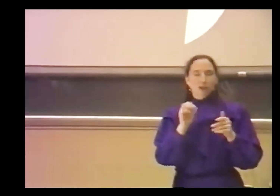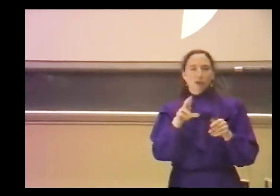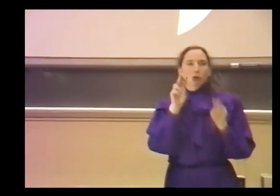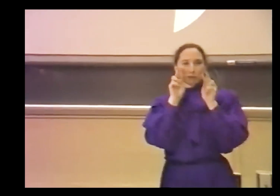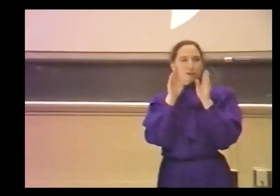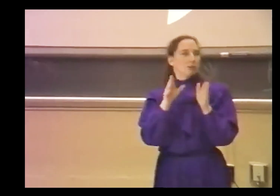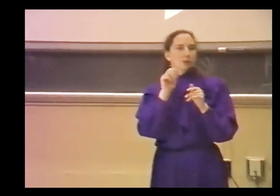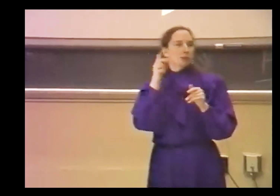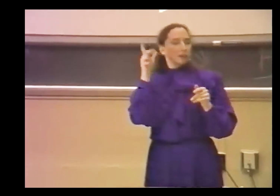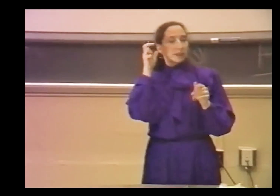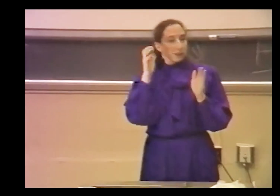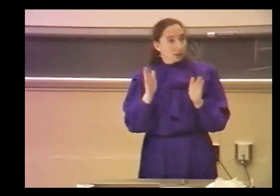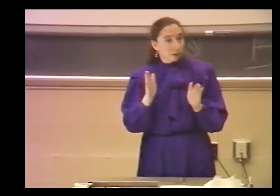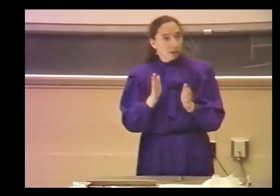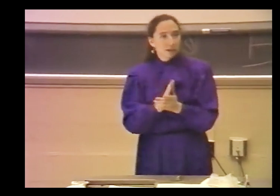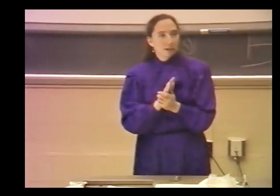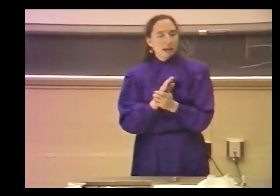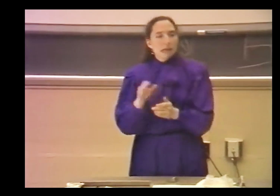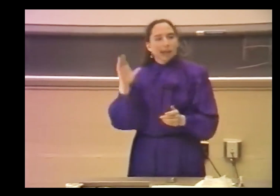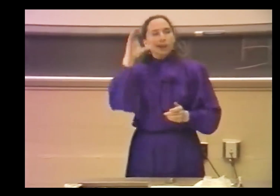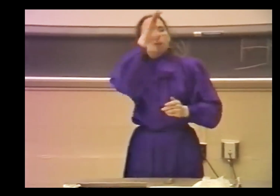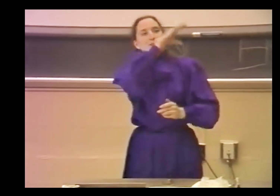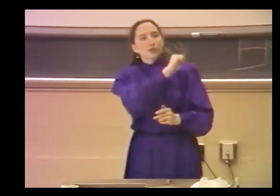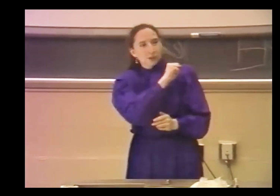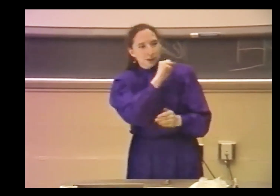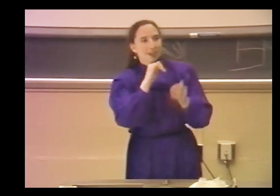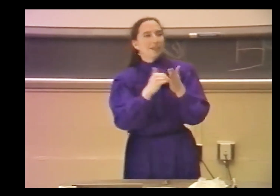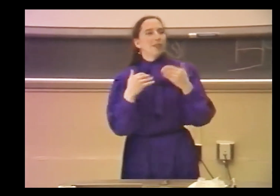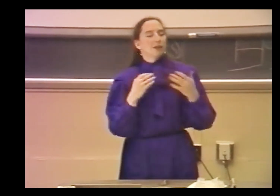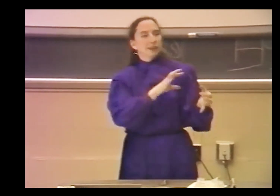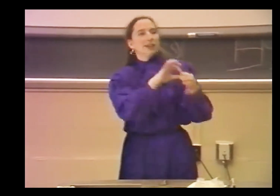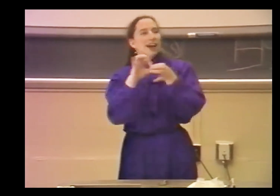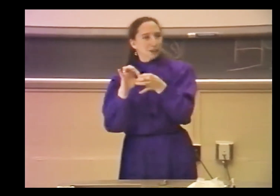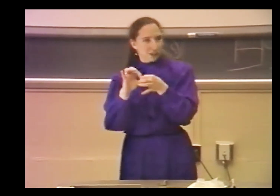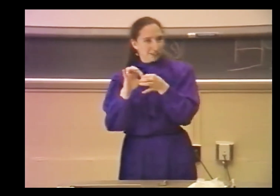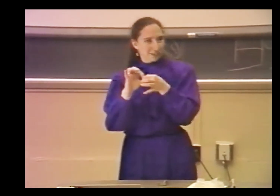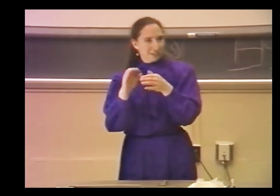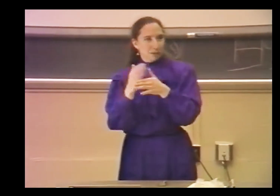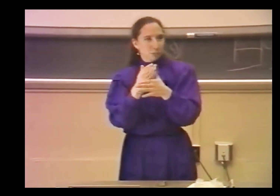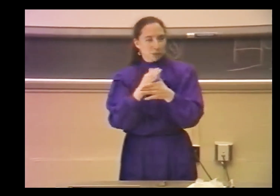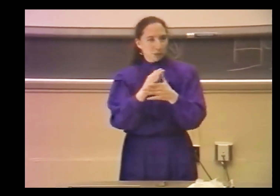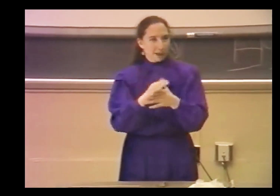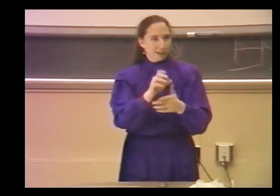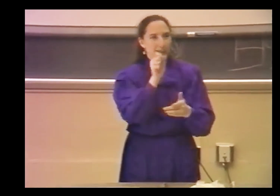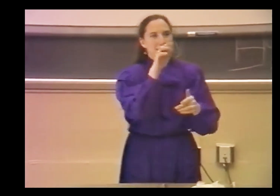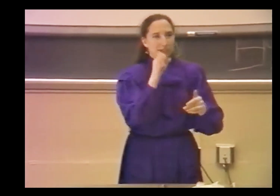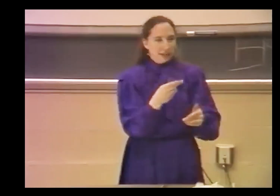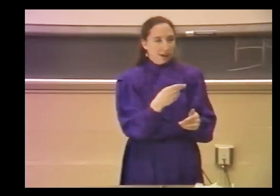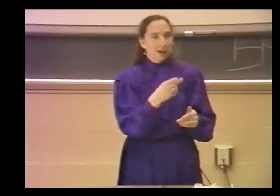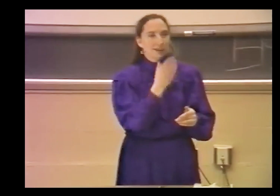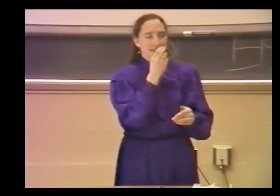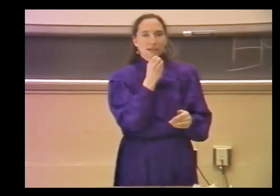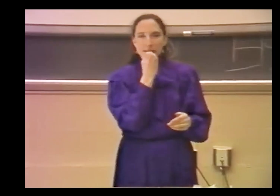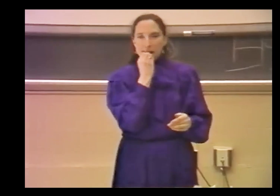reader or viewer or listener infer that there's a connection between Sarah